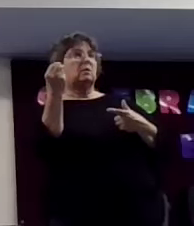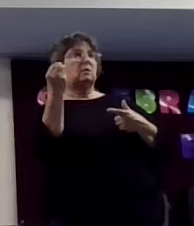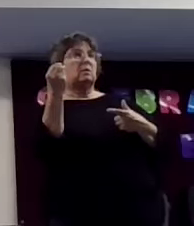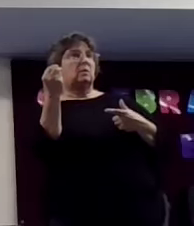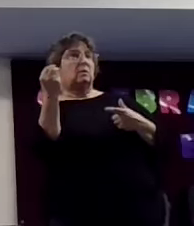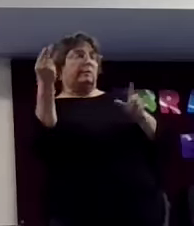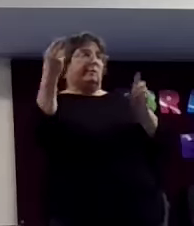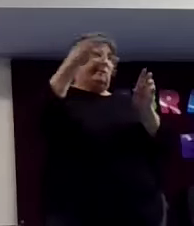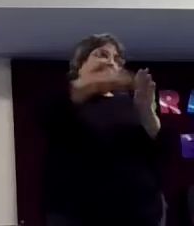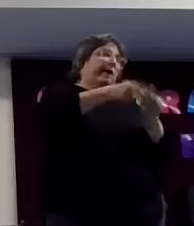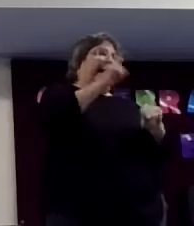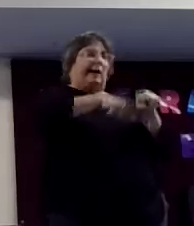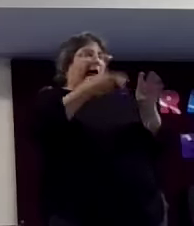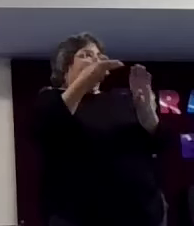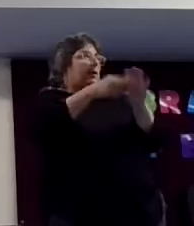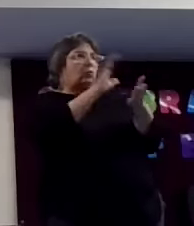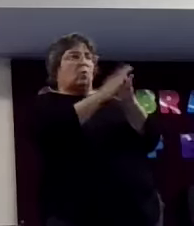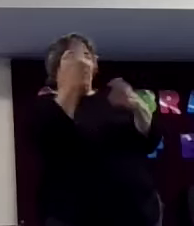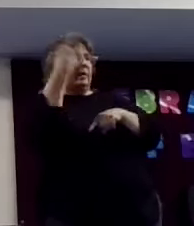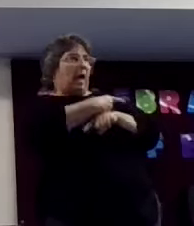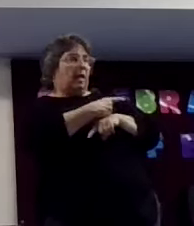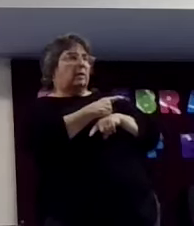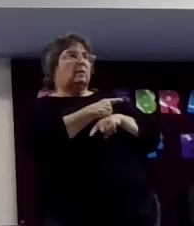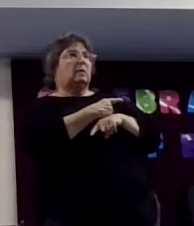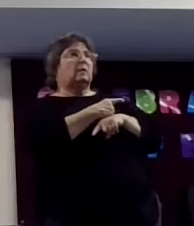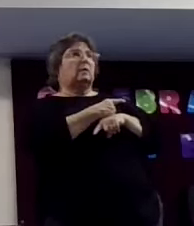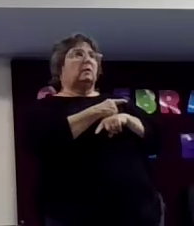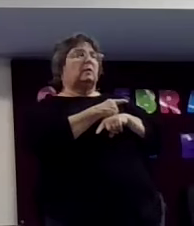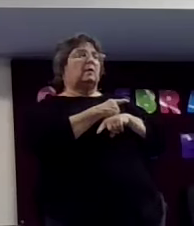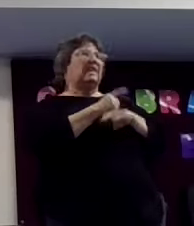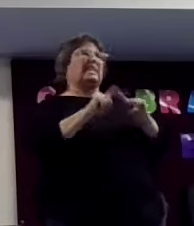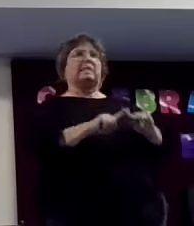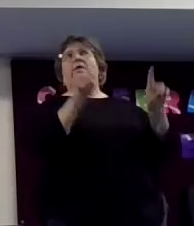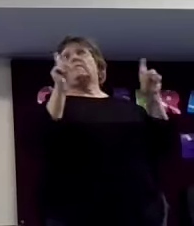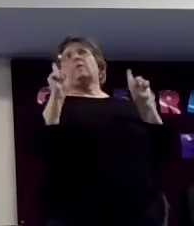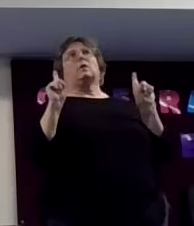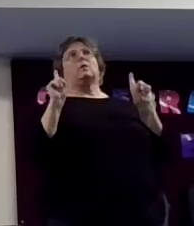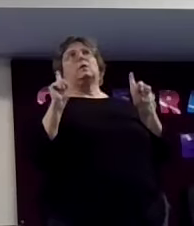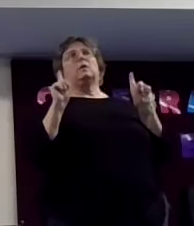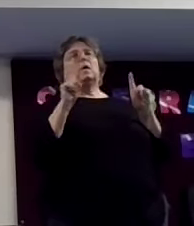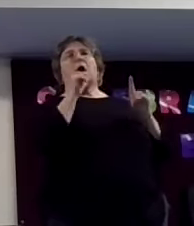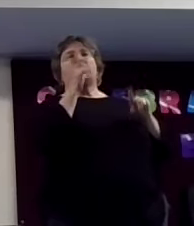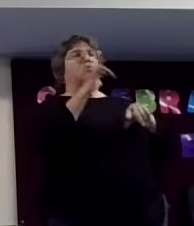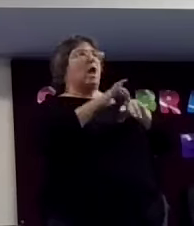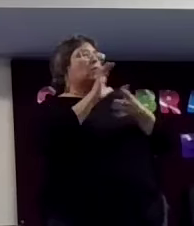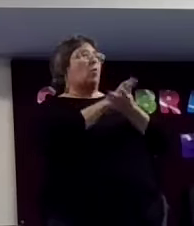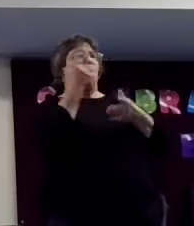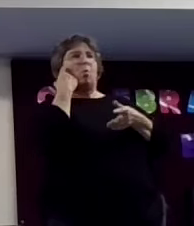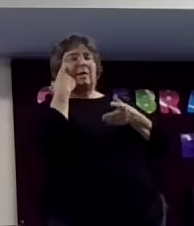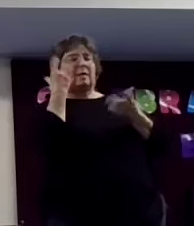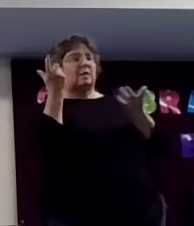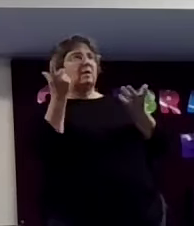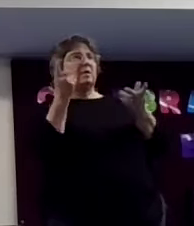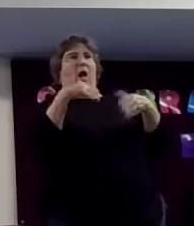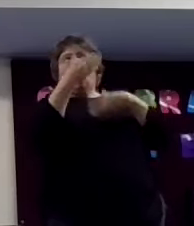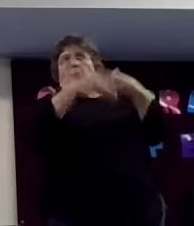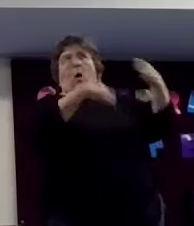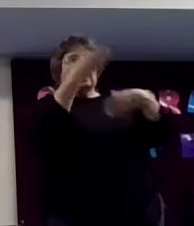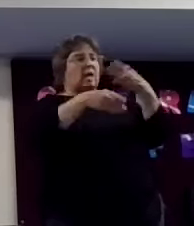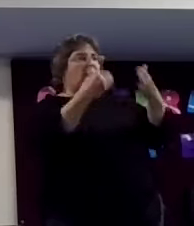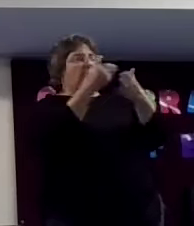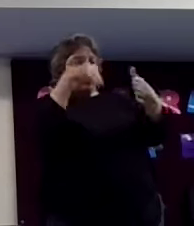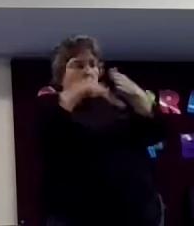intruder or like you can't get into a school these days. It's so much different. If you haven't visited a school lately, there's a whole